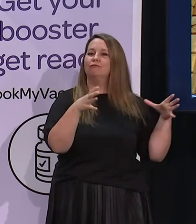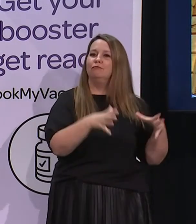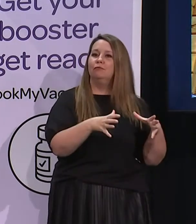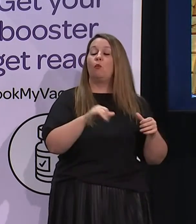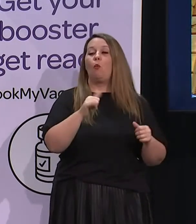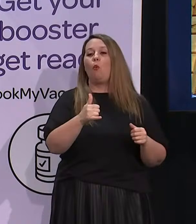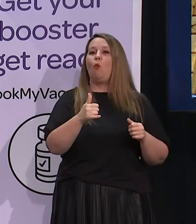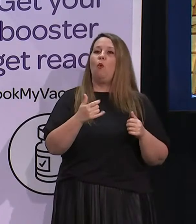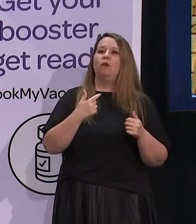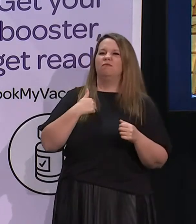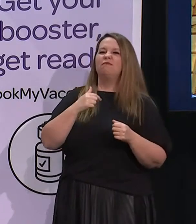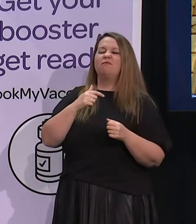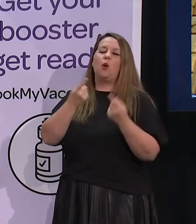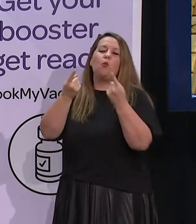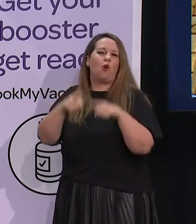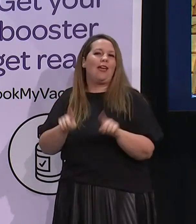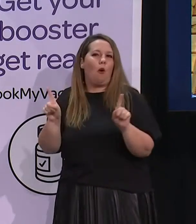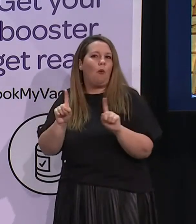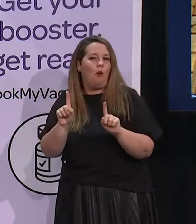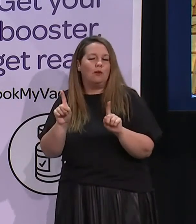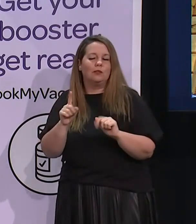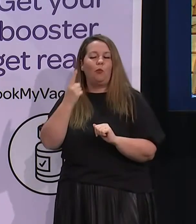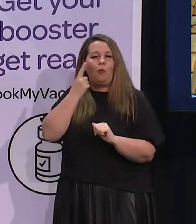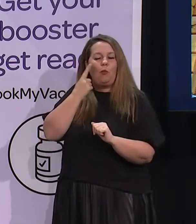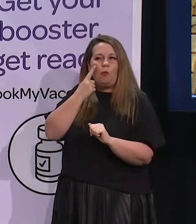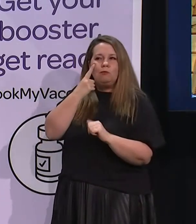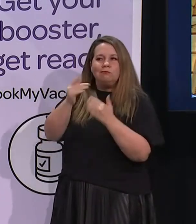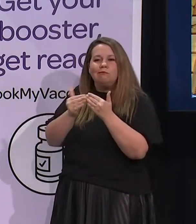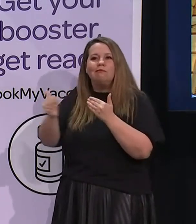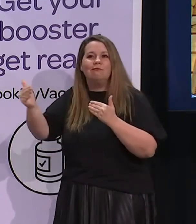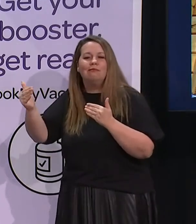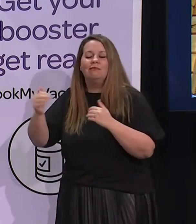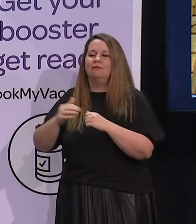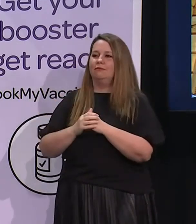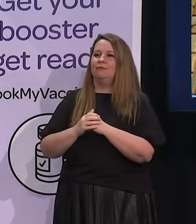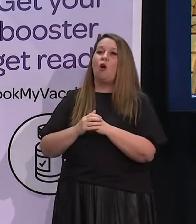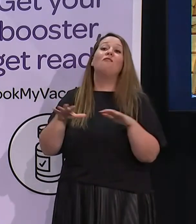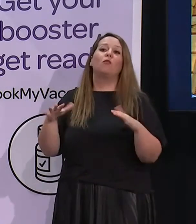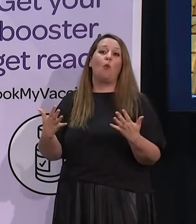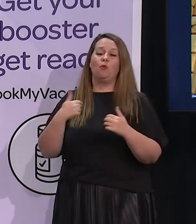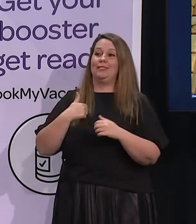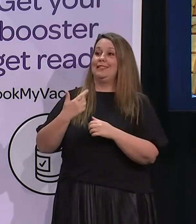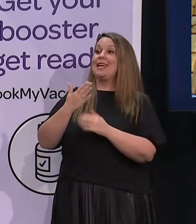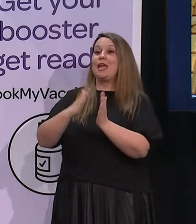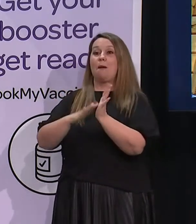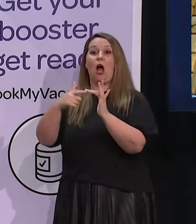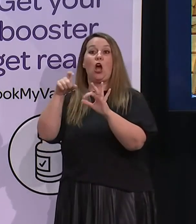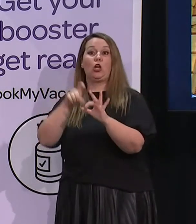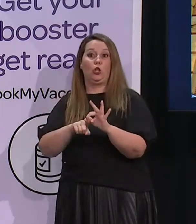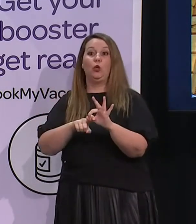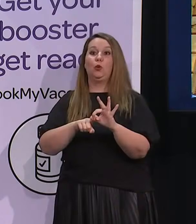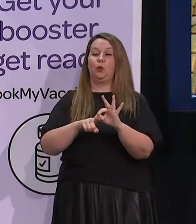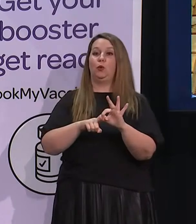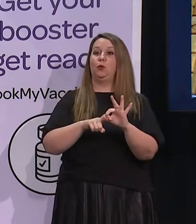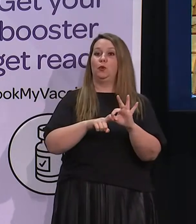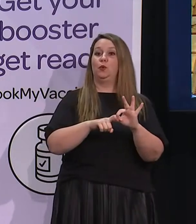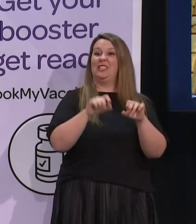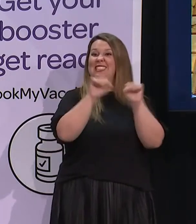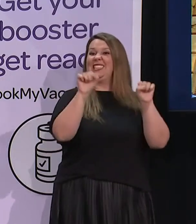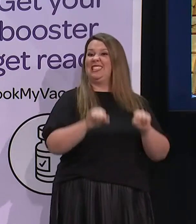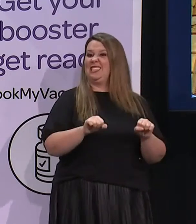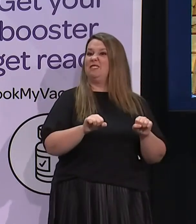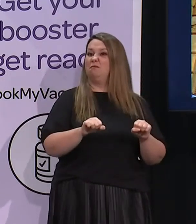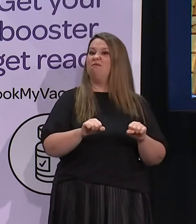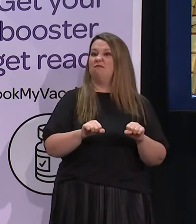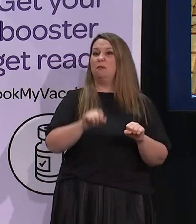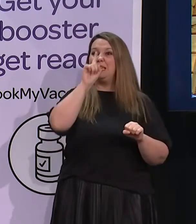to finalise what that will look like. But keeping in mind, of course, we're moving our MIQ systems quite quickly here. Those that are in MIQ